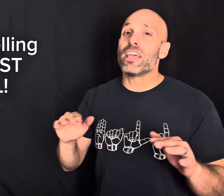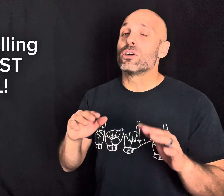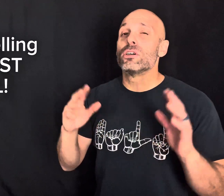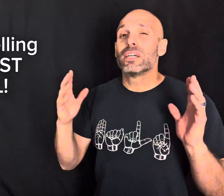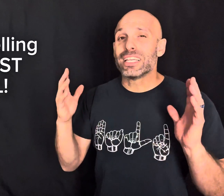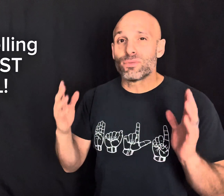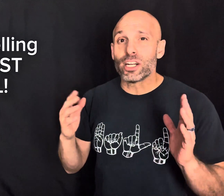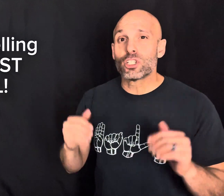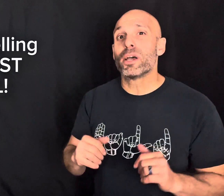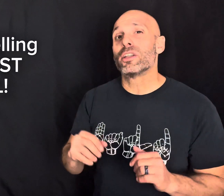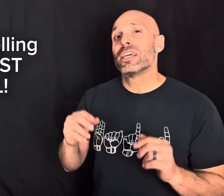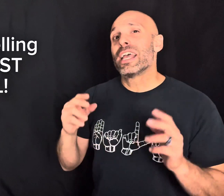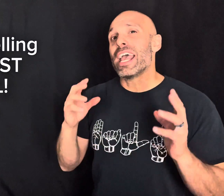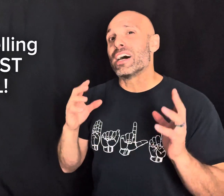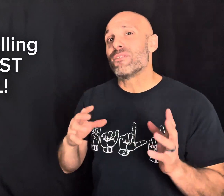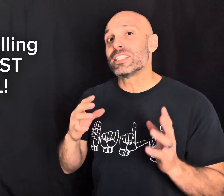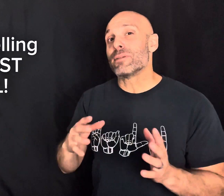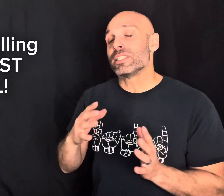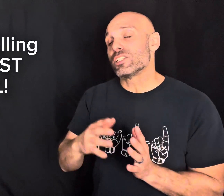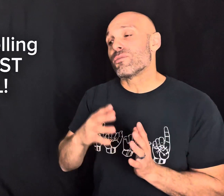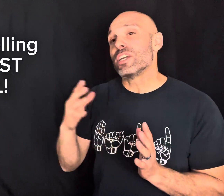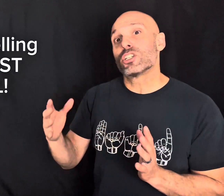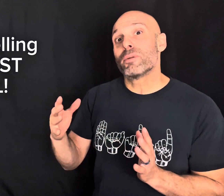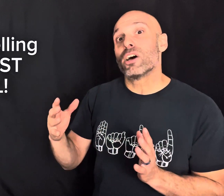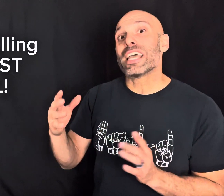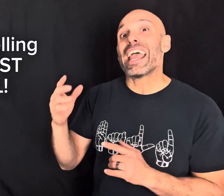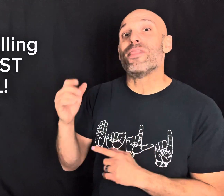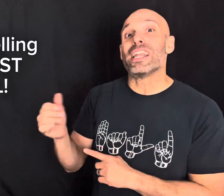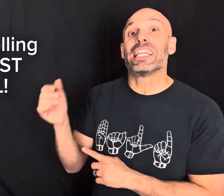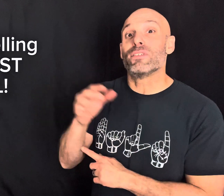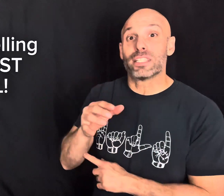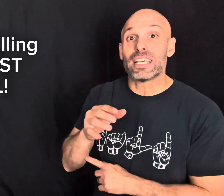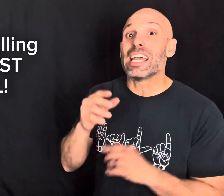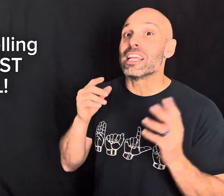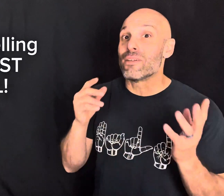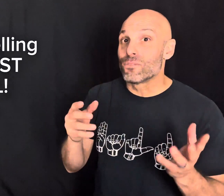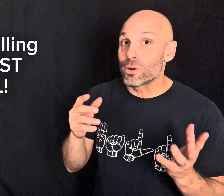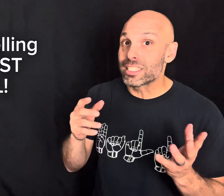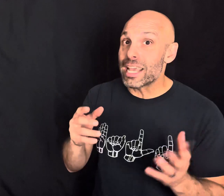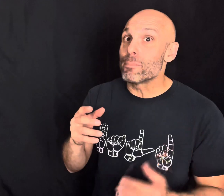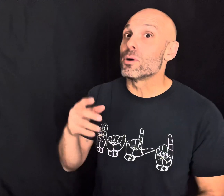title is finger spelled, and oftentimes things are finger spelled and then given the sign. For example,